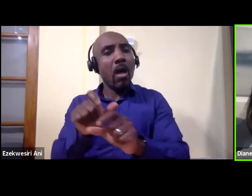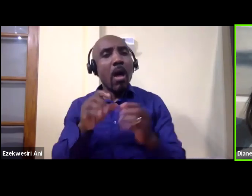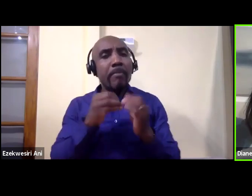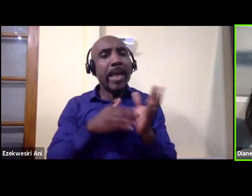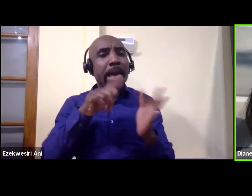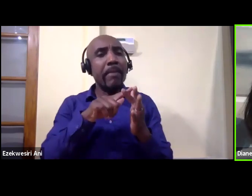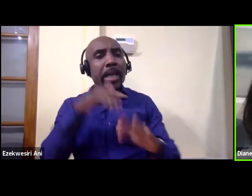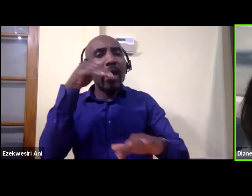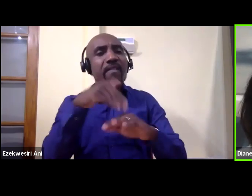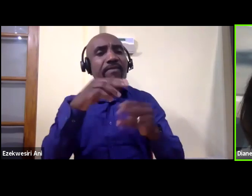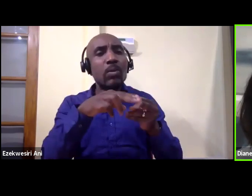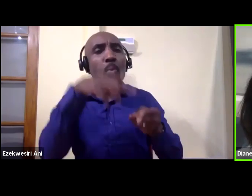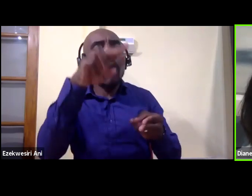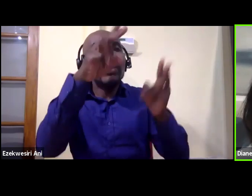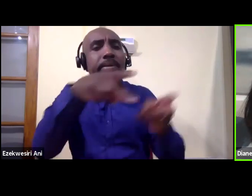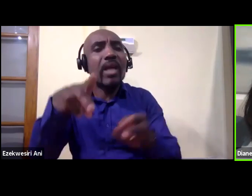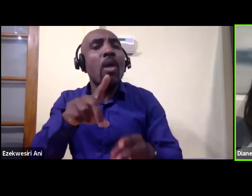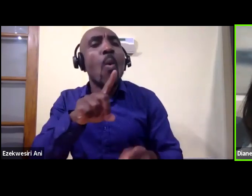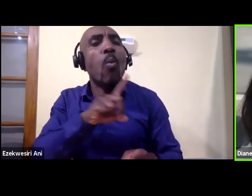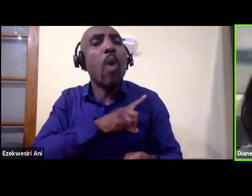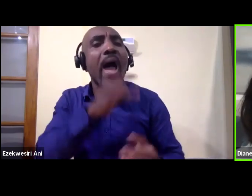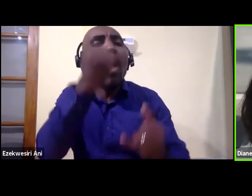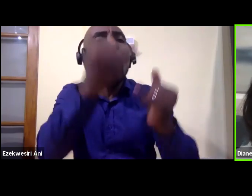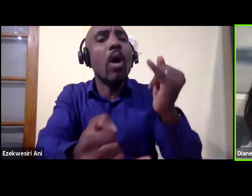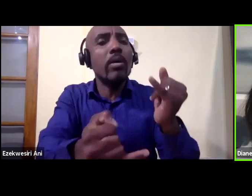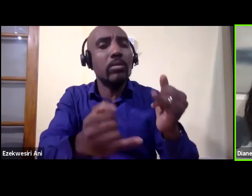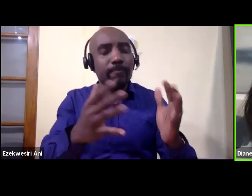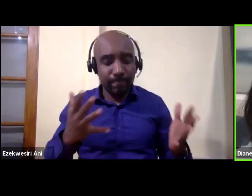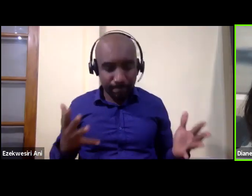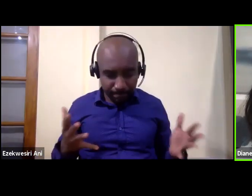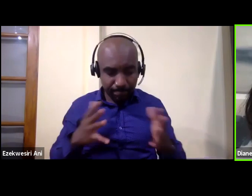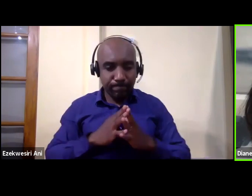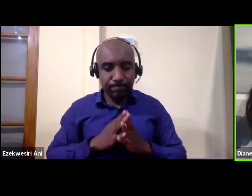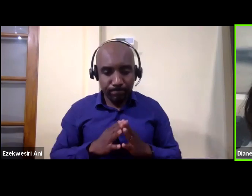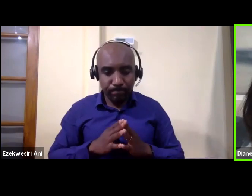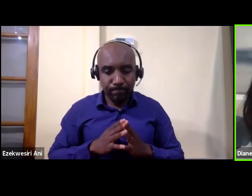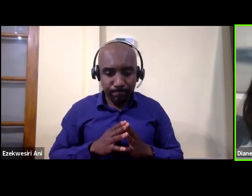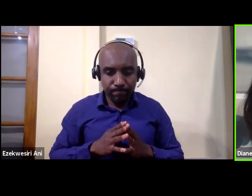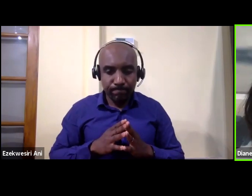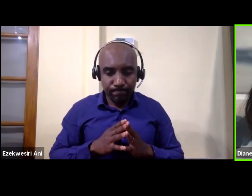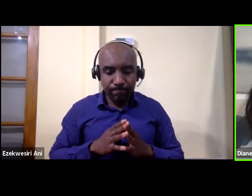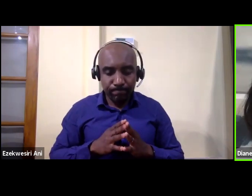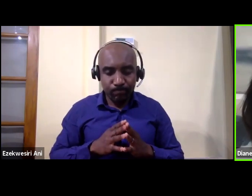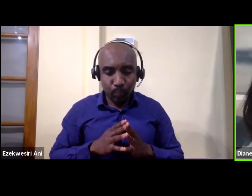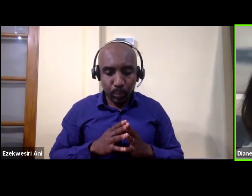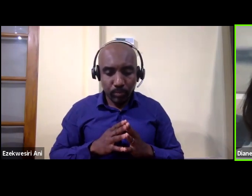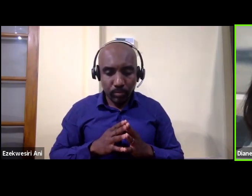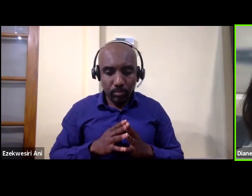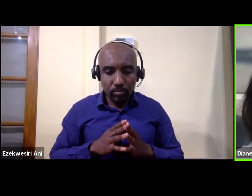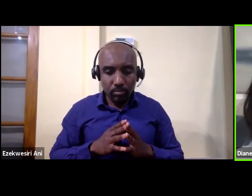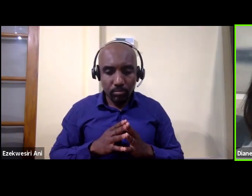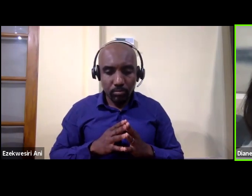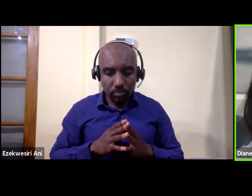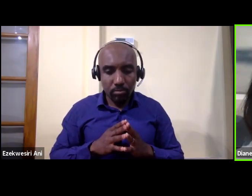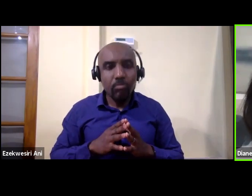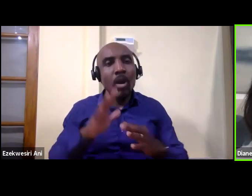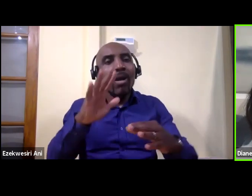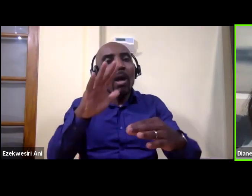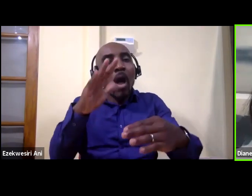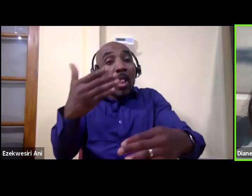hard? It's partly because of our sectoral distribution in the labour